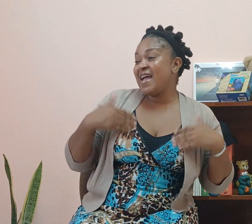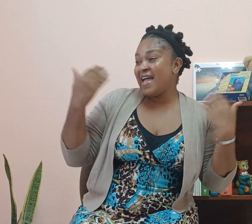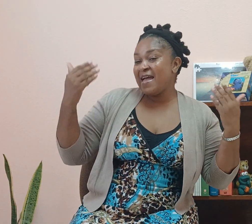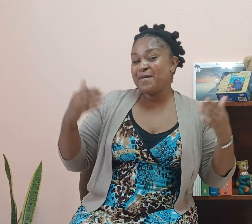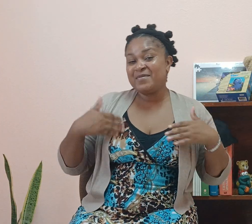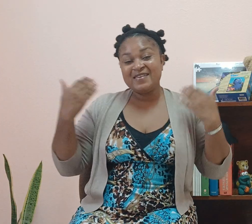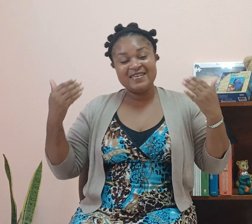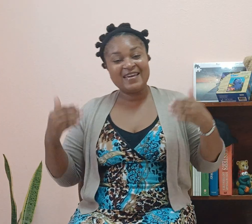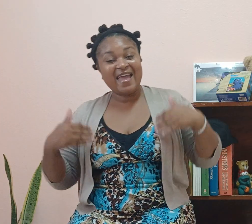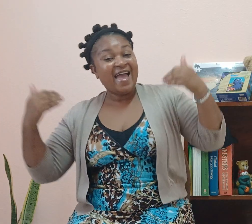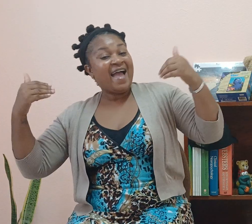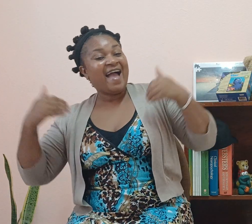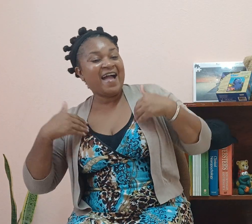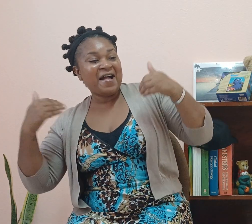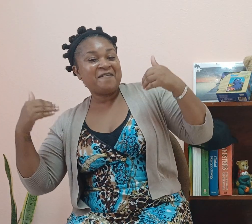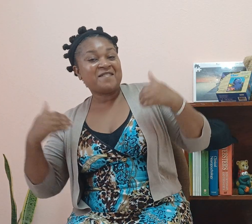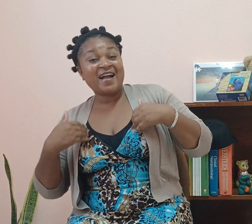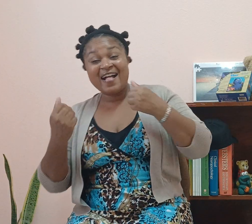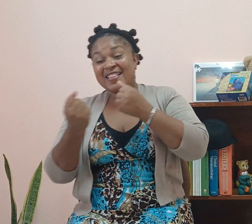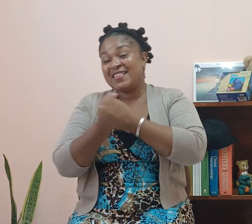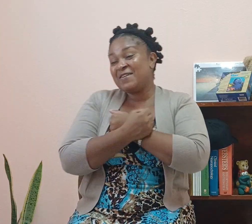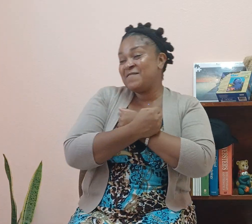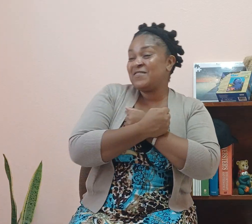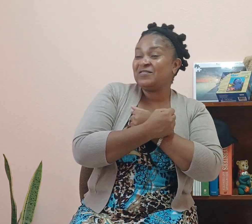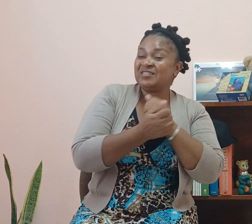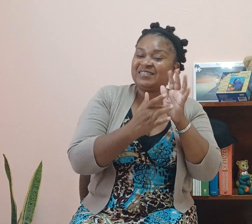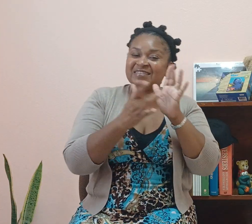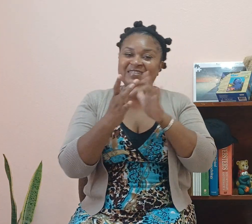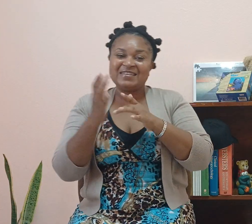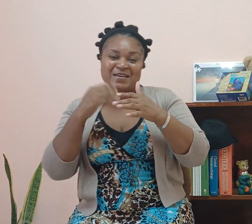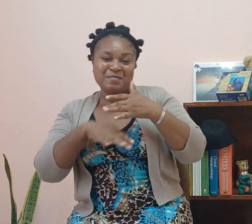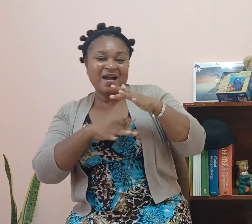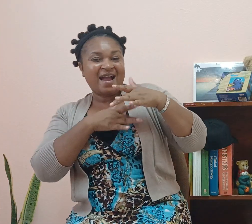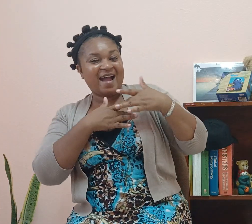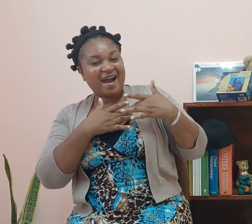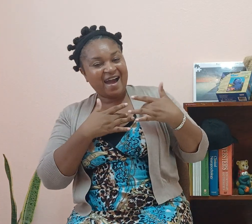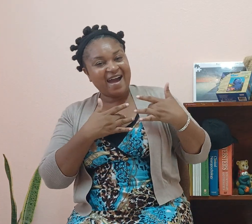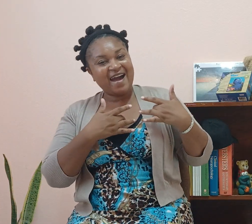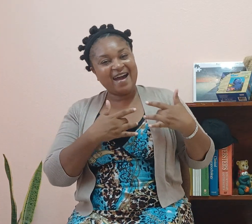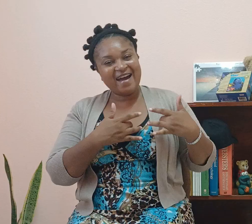happy. I've got the love of Jesus in my heart.